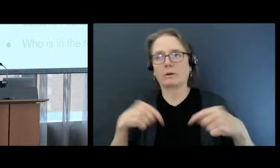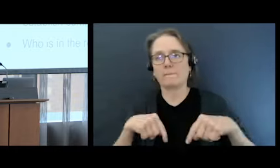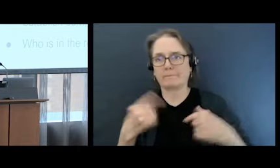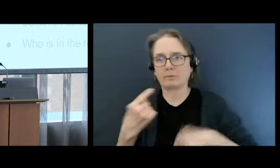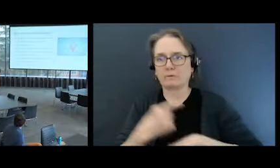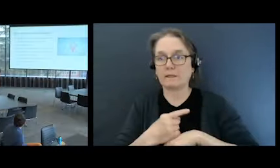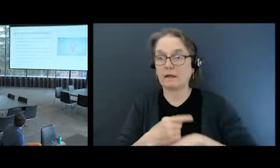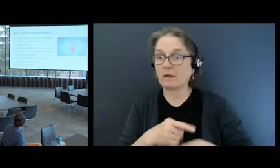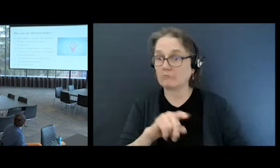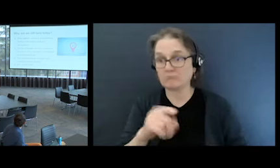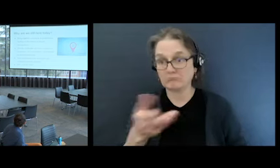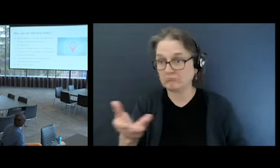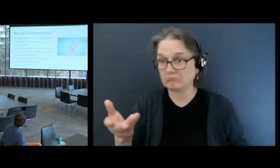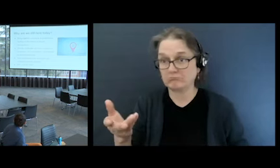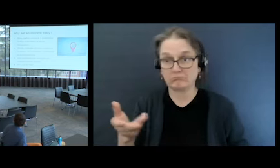mics.